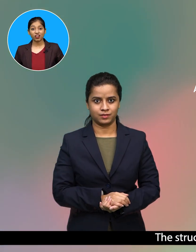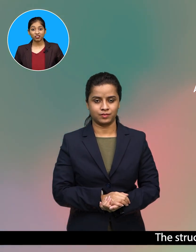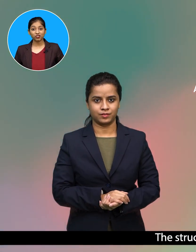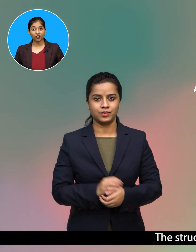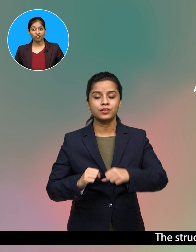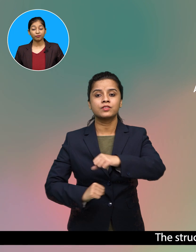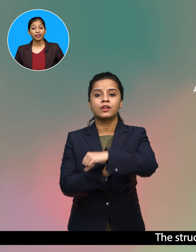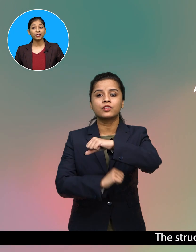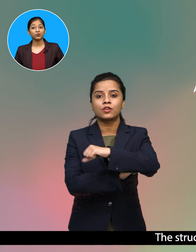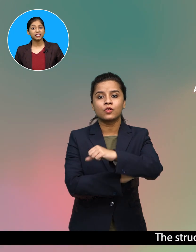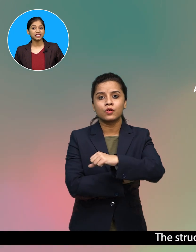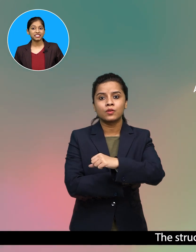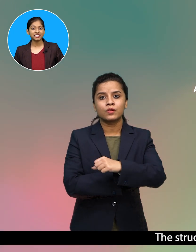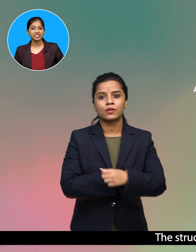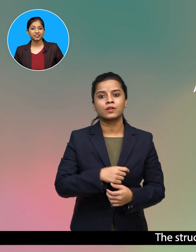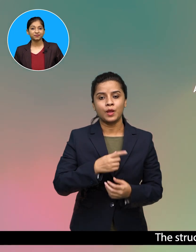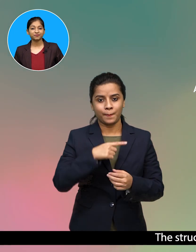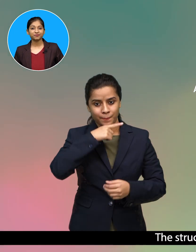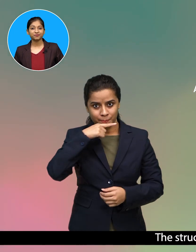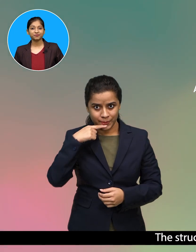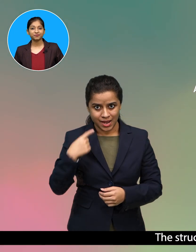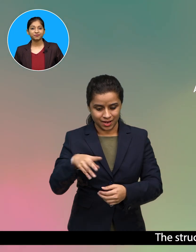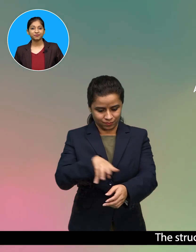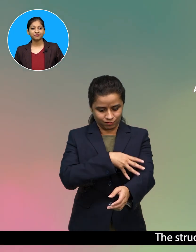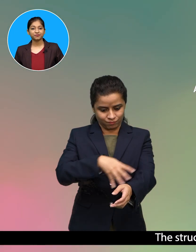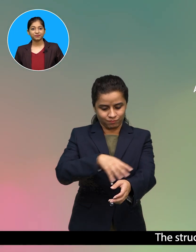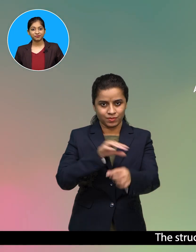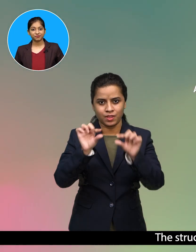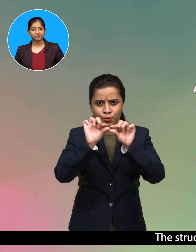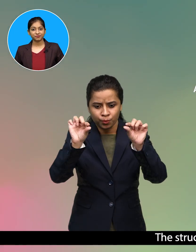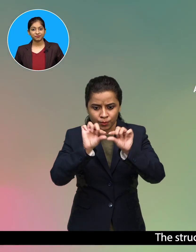the structure of blood vessels,